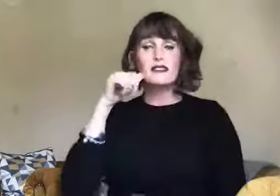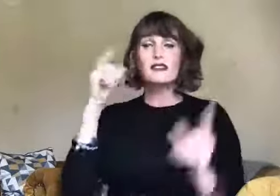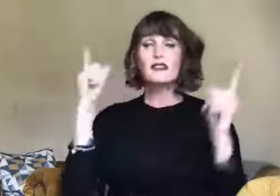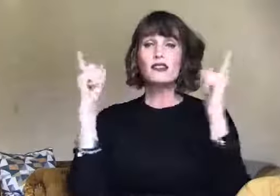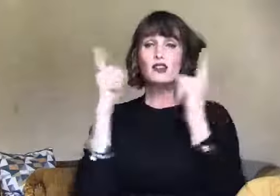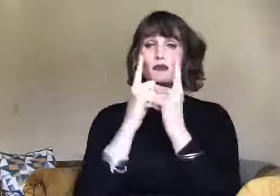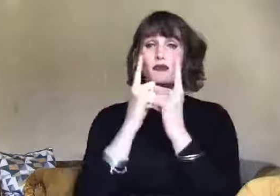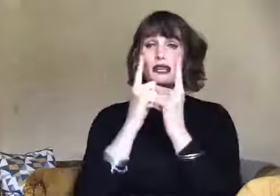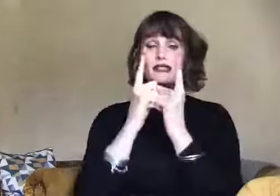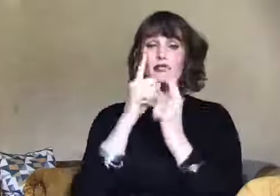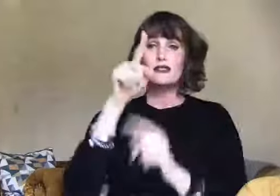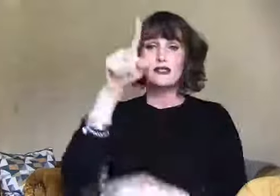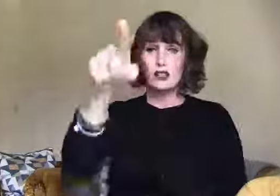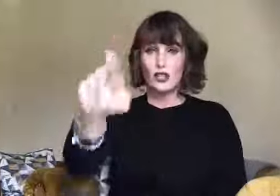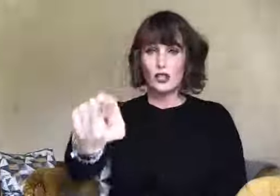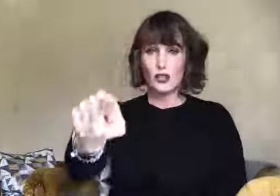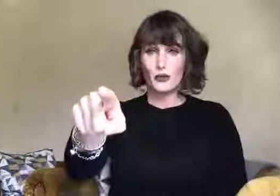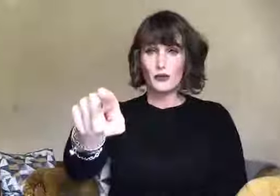Nice to meet you.